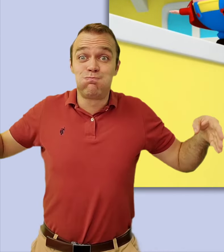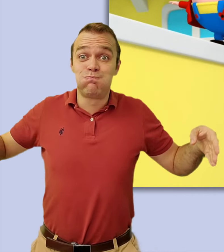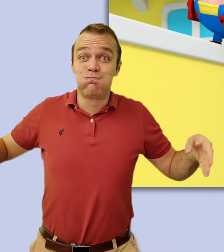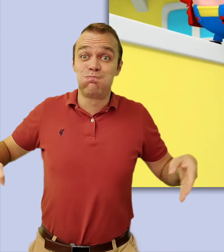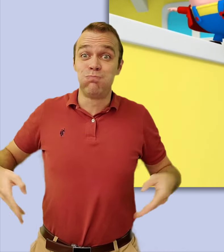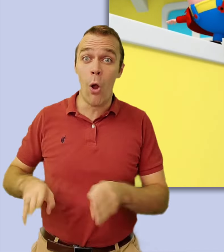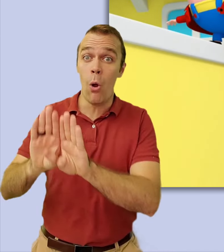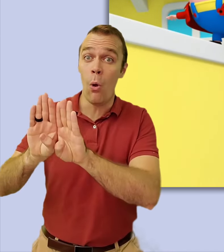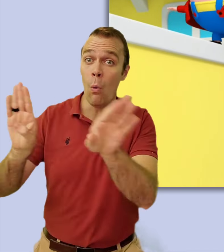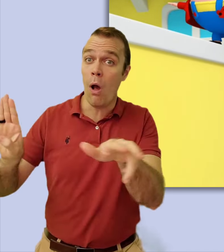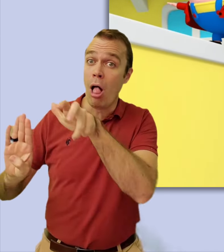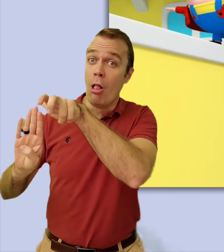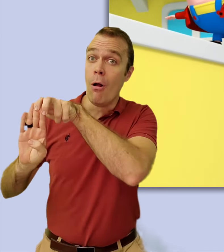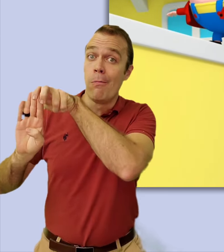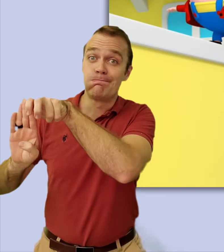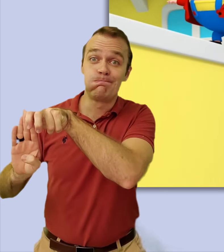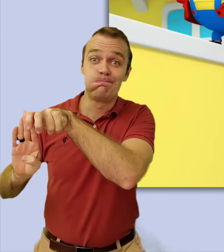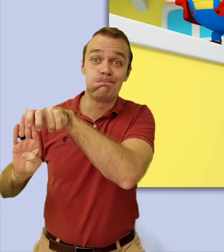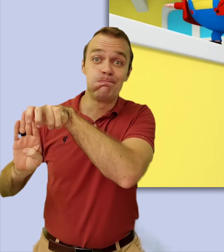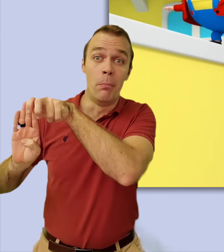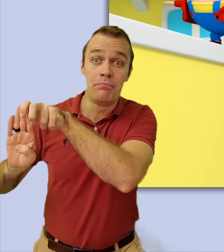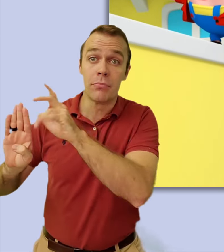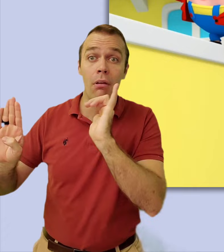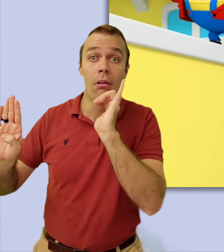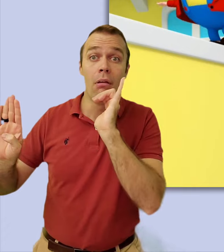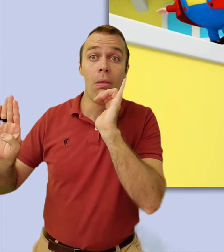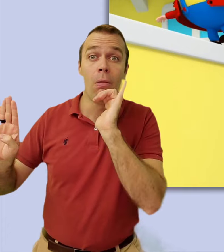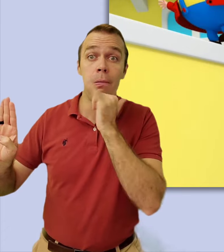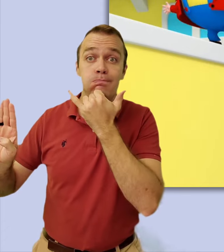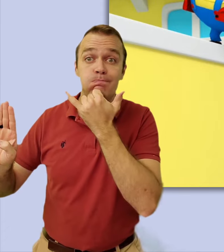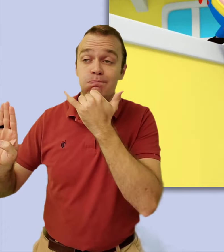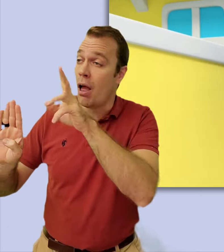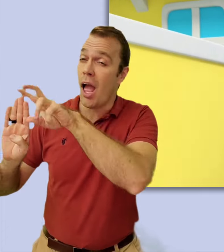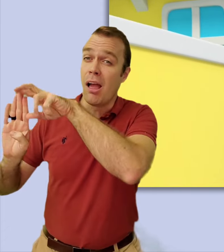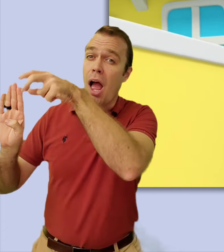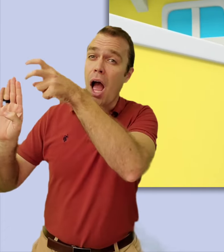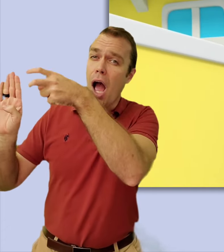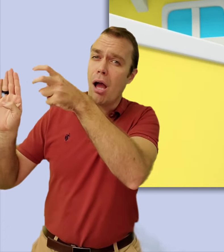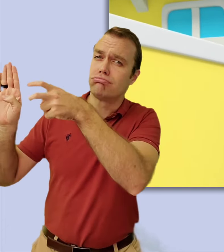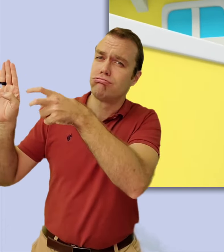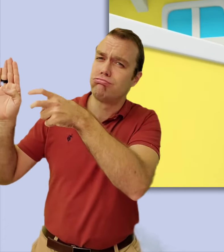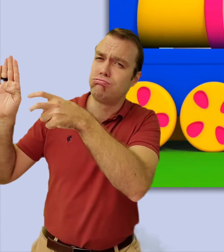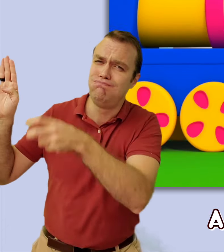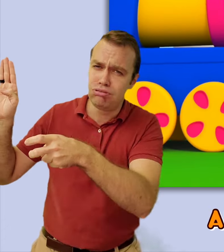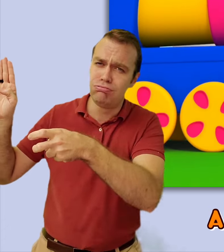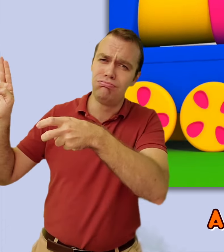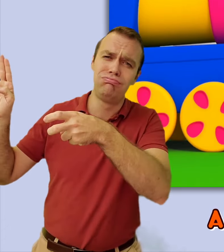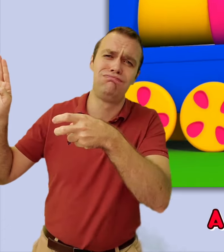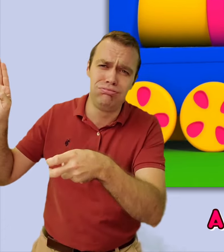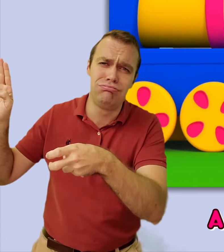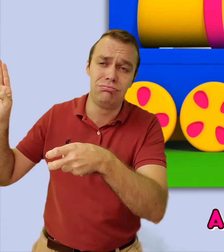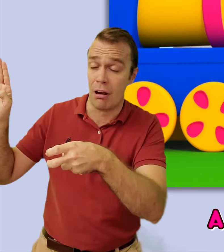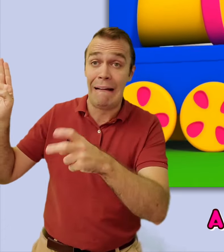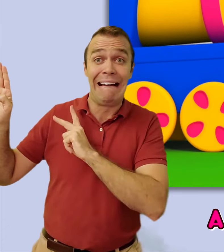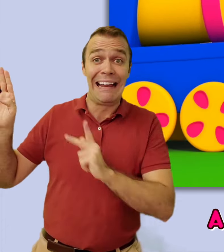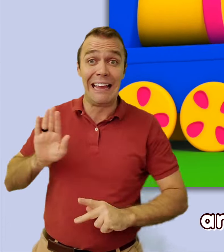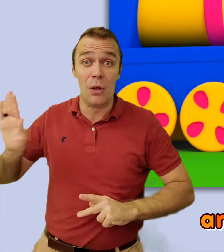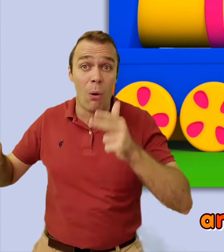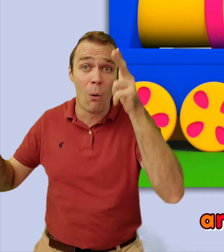Humpty sat on a wall. Humpty Dumpty had a great fall. All the